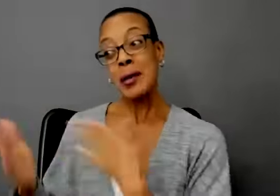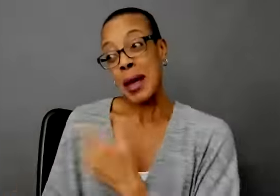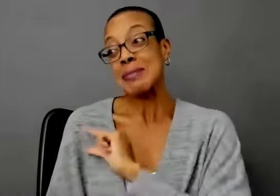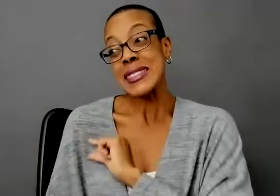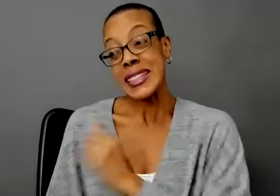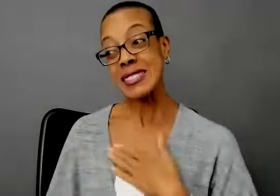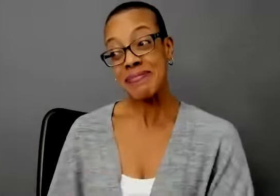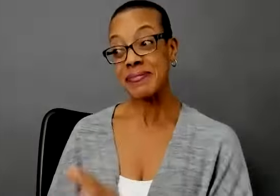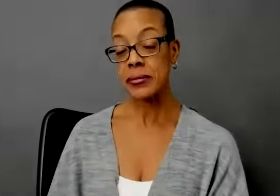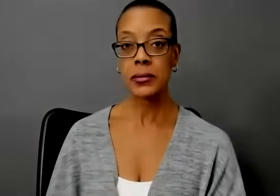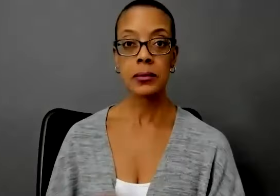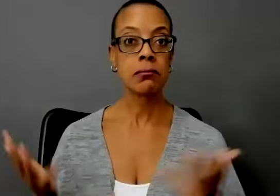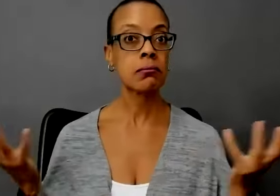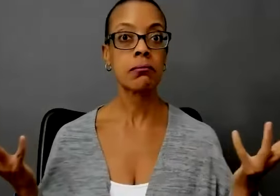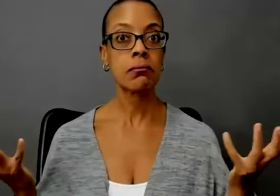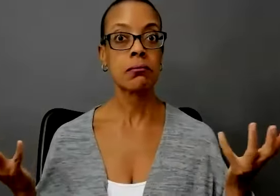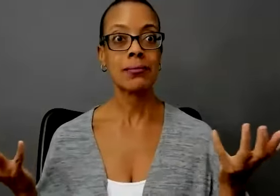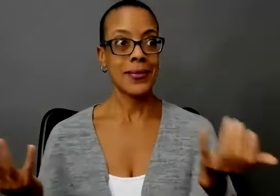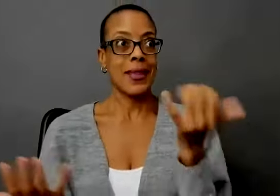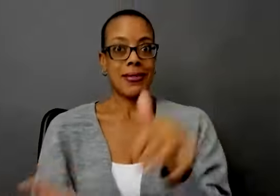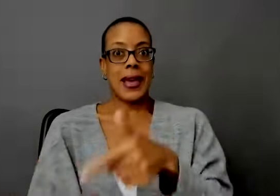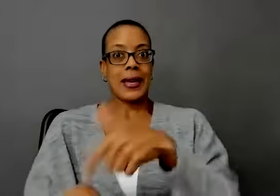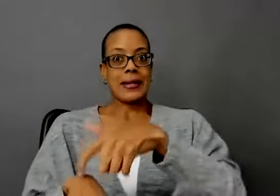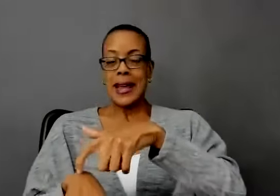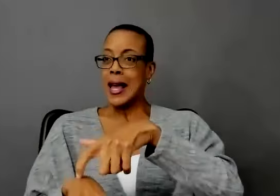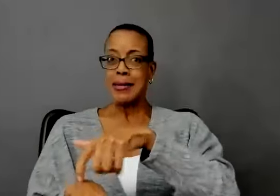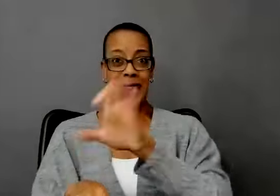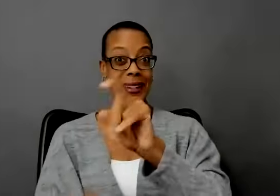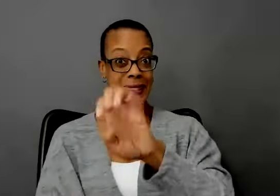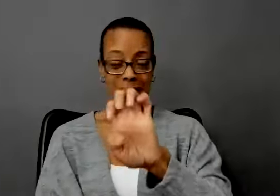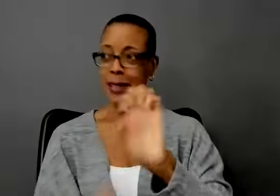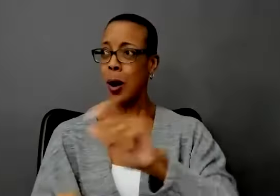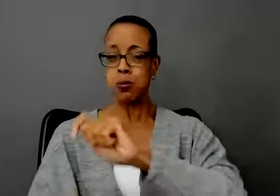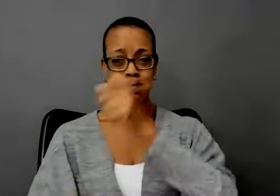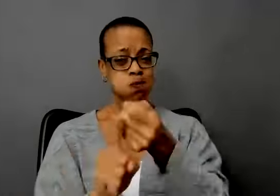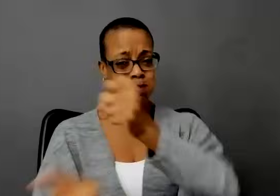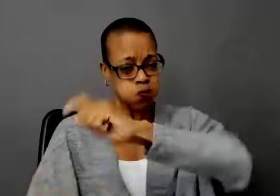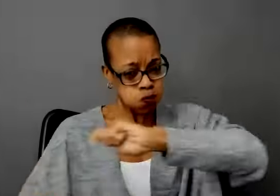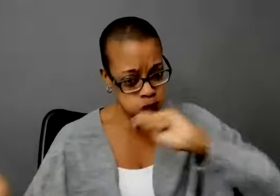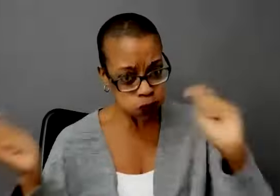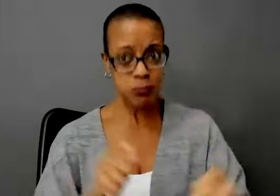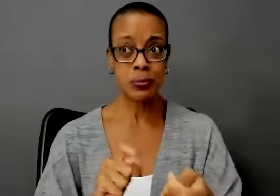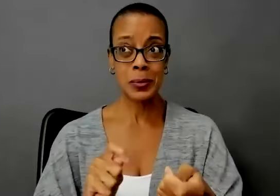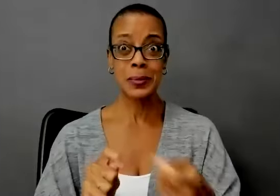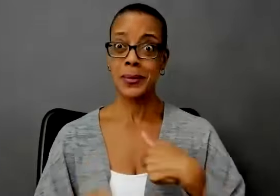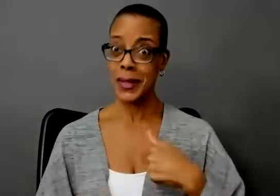case could prove to be a catalyst for change. And I do believe she was right. Eh, Morrell?